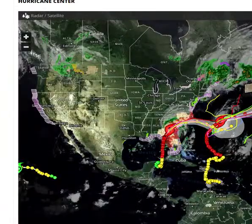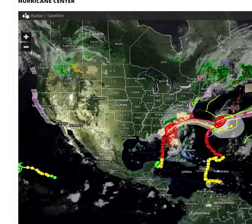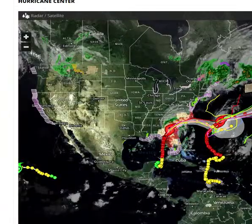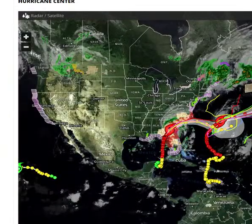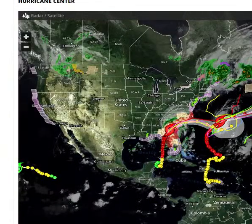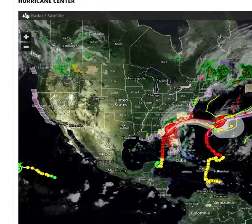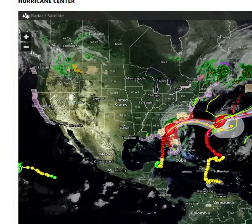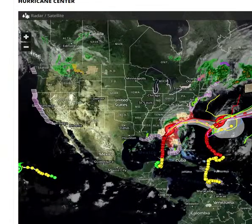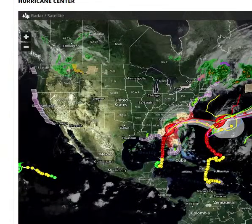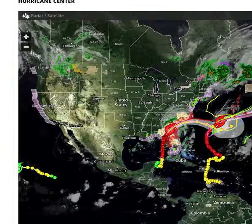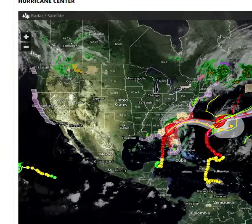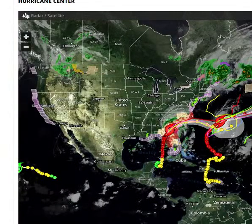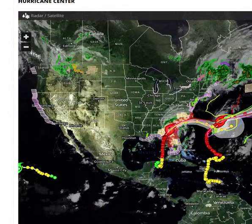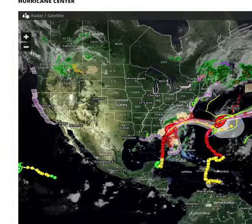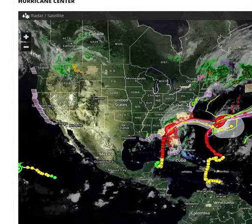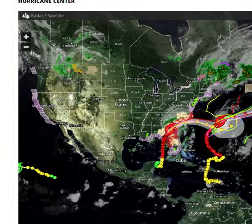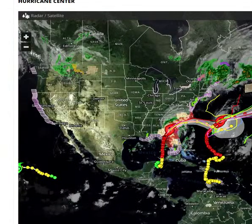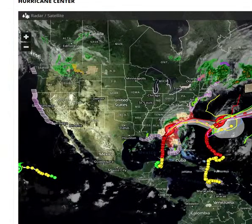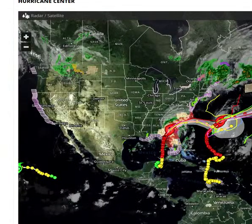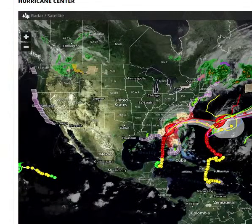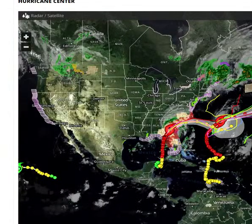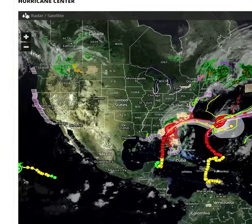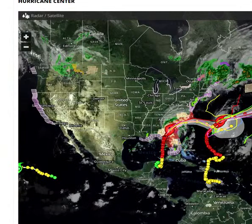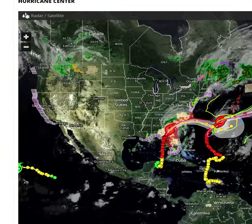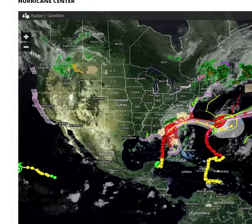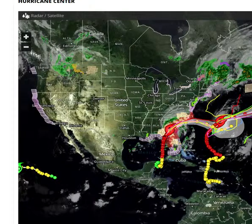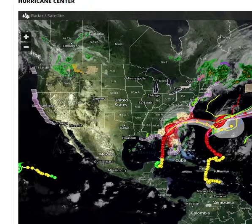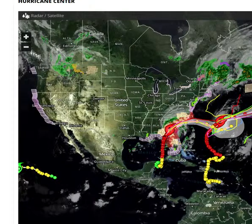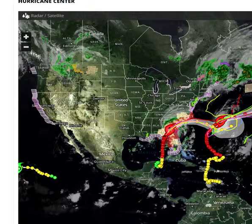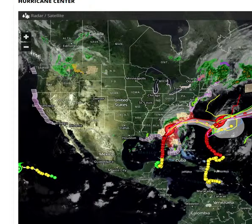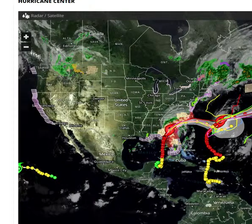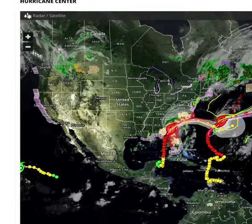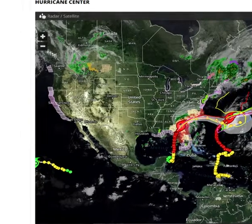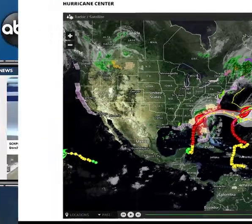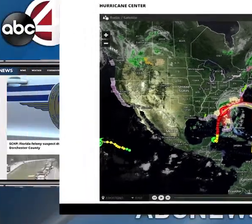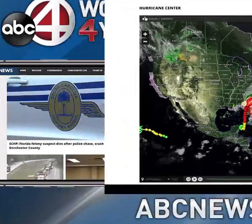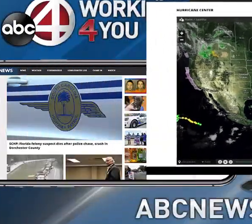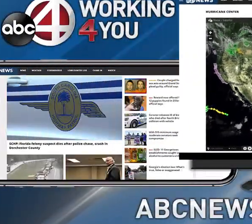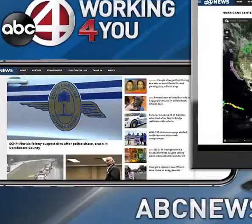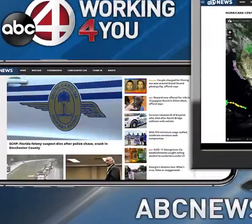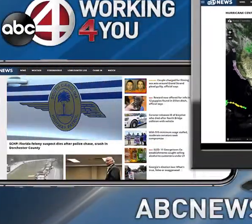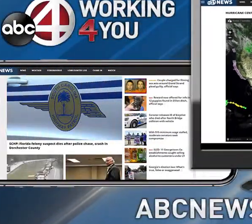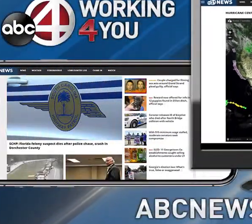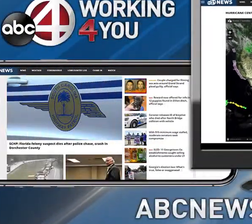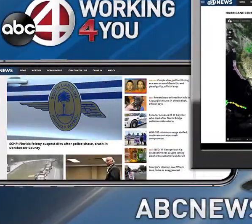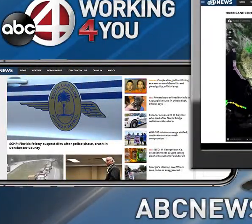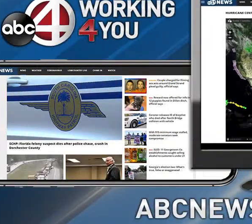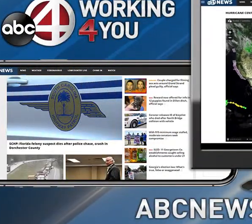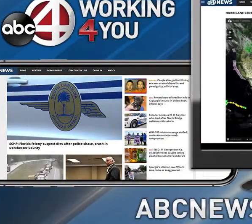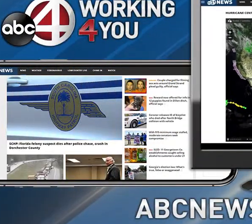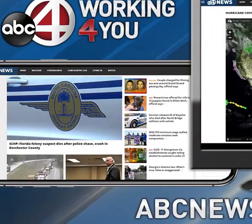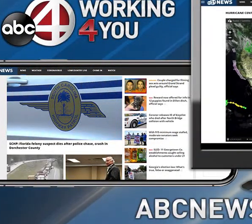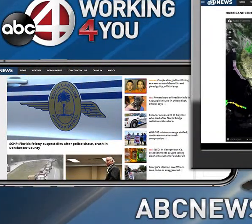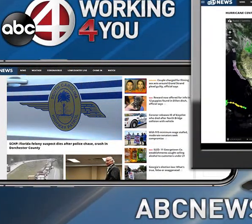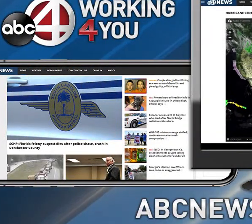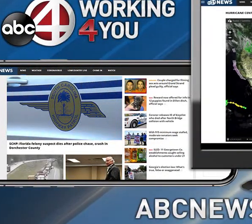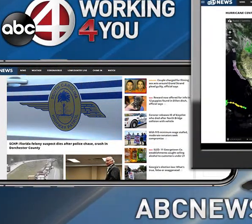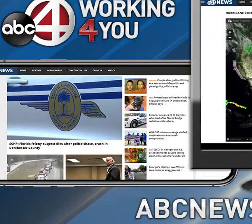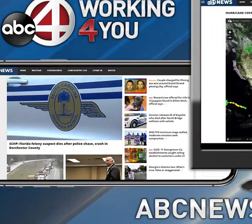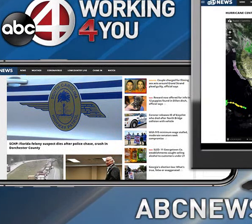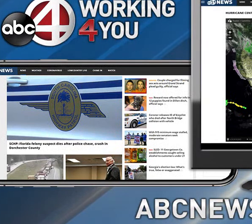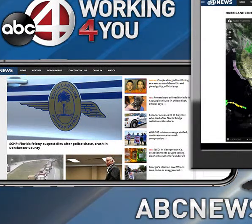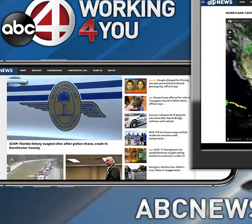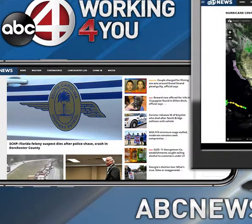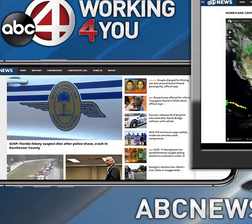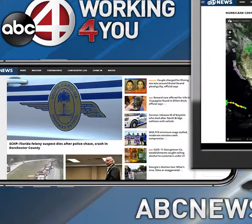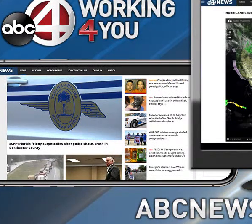media as well. And as always, head to our website, abcnews4.com, for all the latest information. We have that interactive radar of current